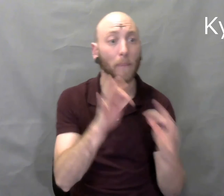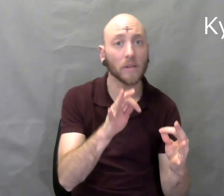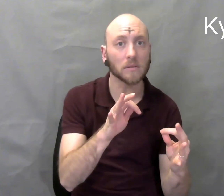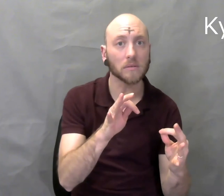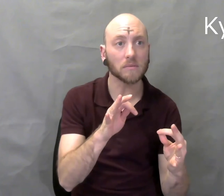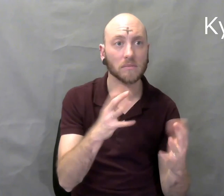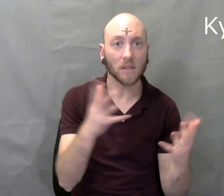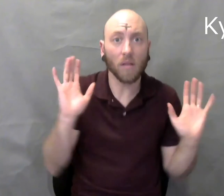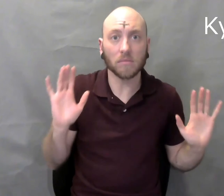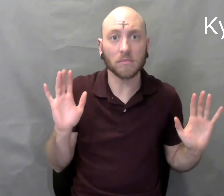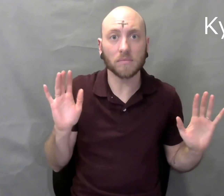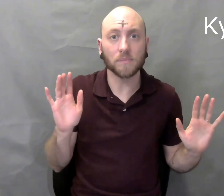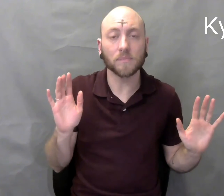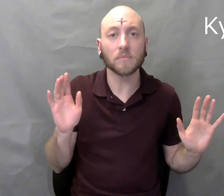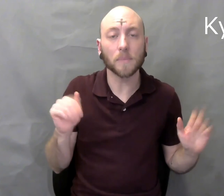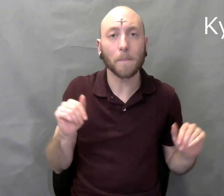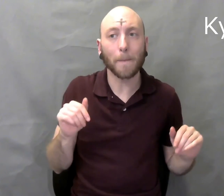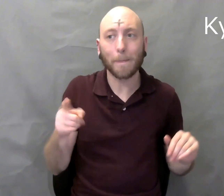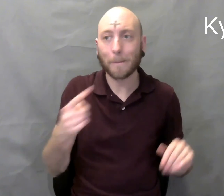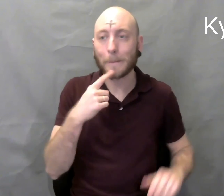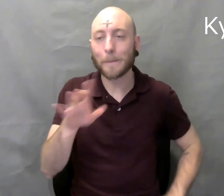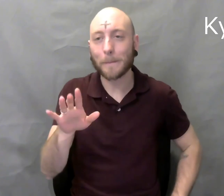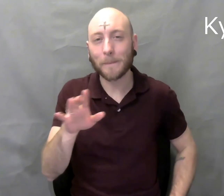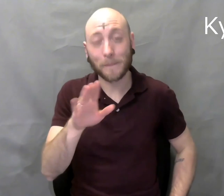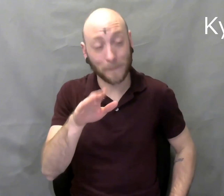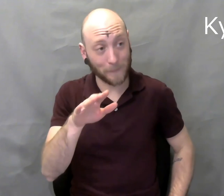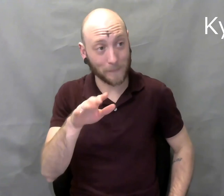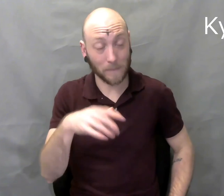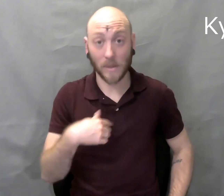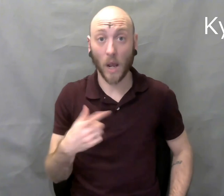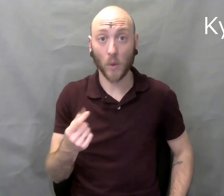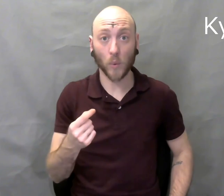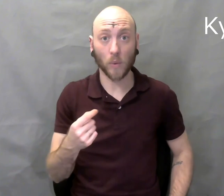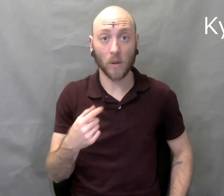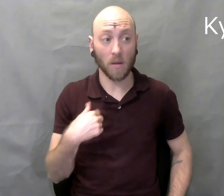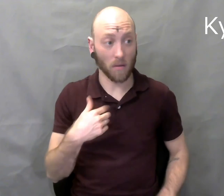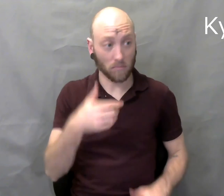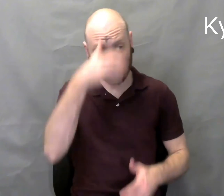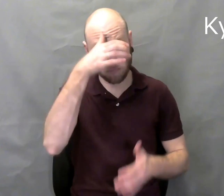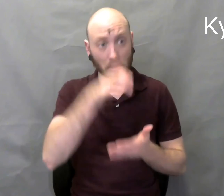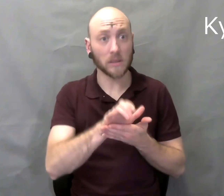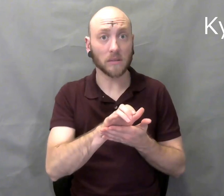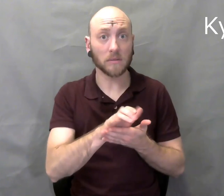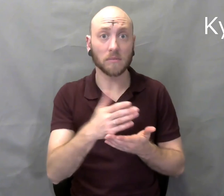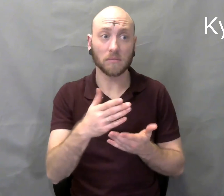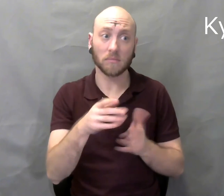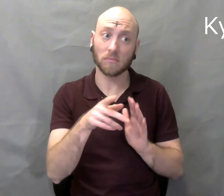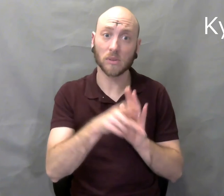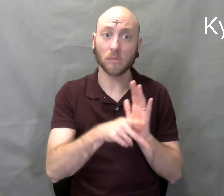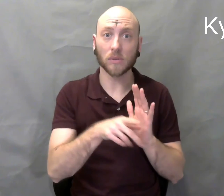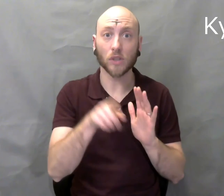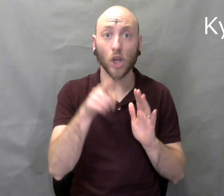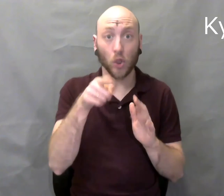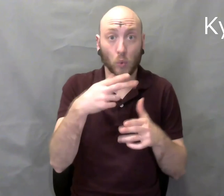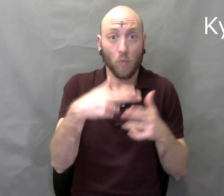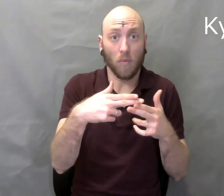itself. And so he said, well, all I simply do is believe in principles. And all you simply do is just call all of them